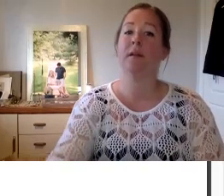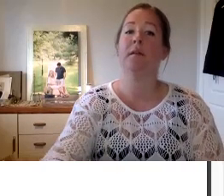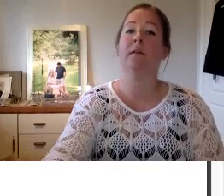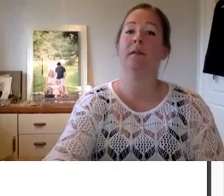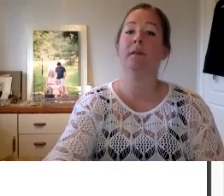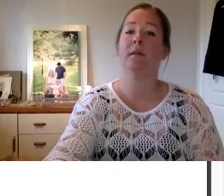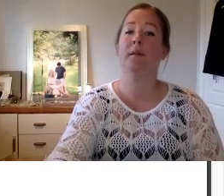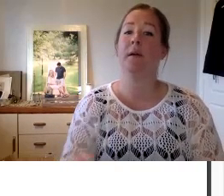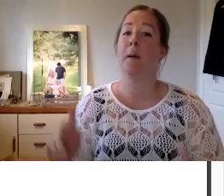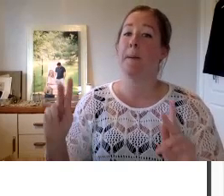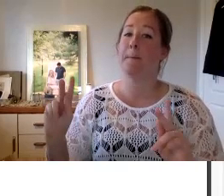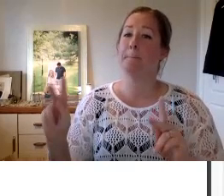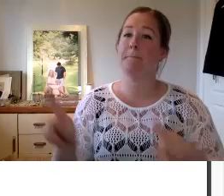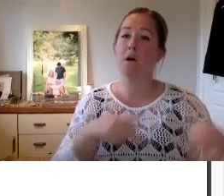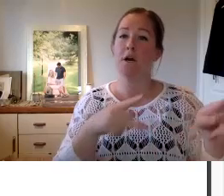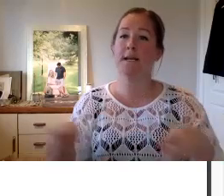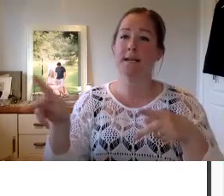Pizza.